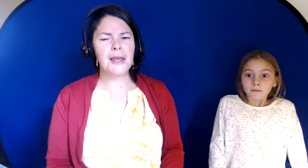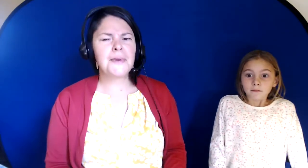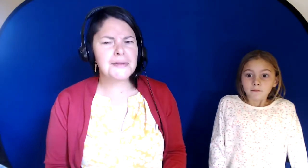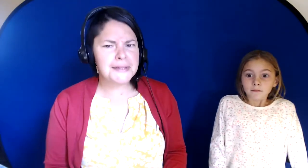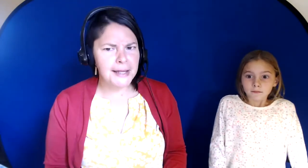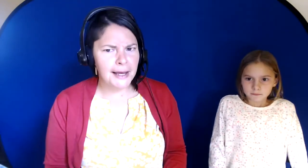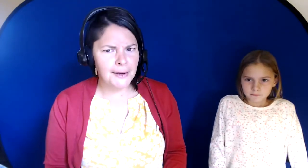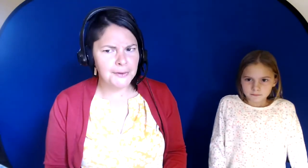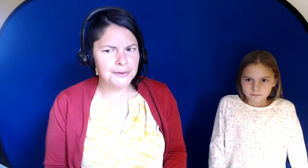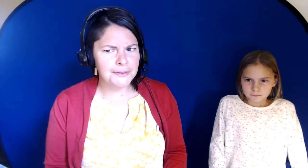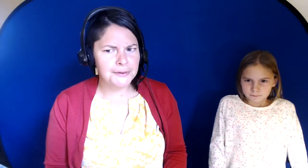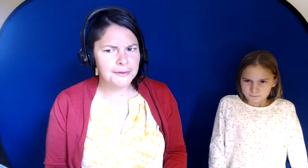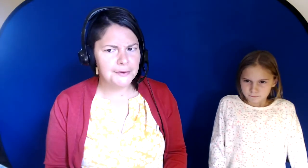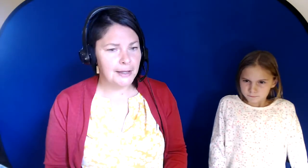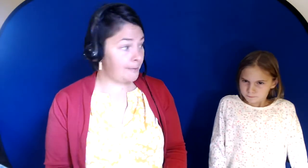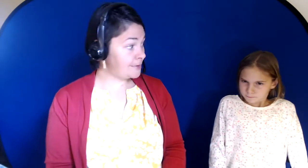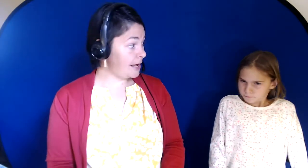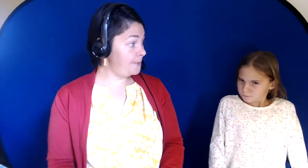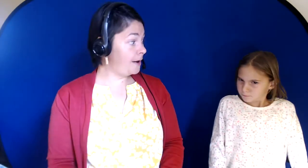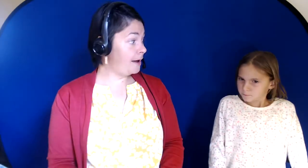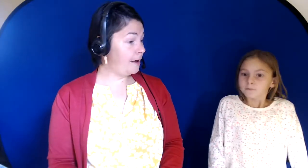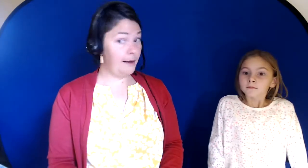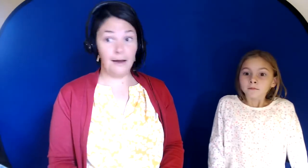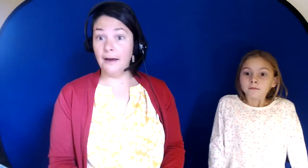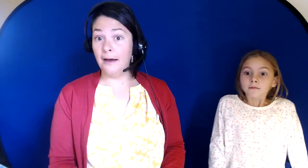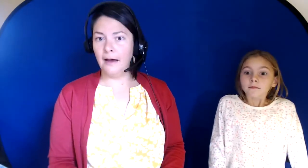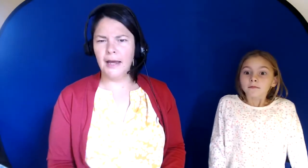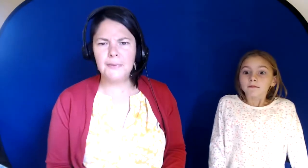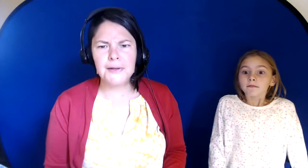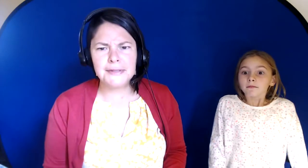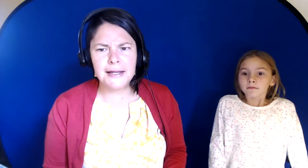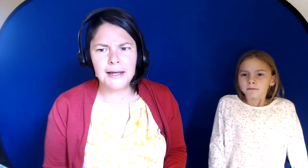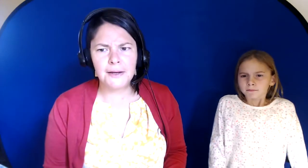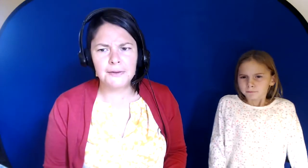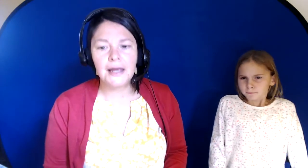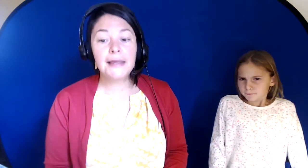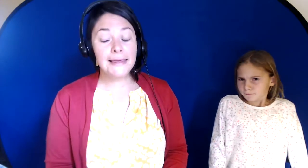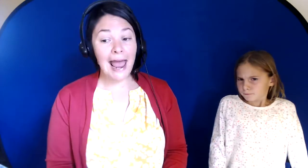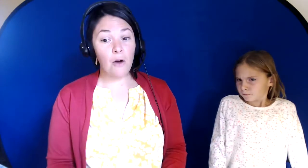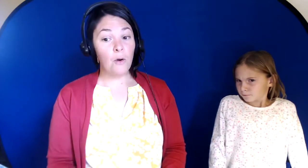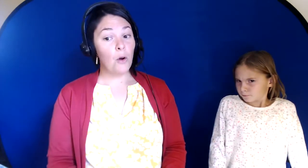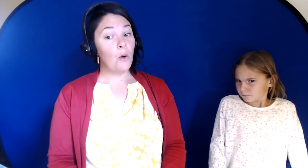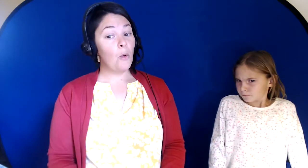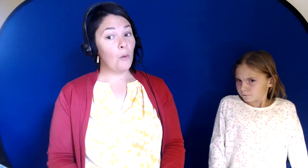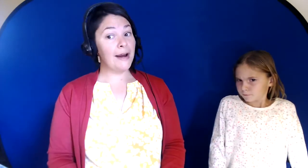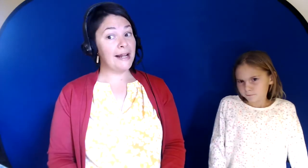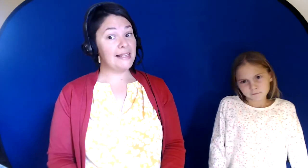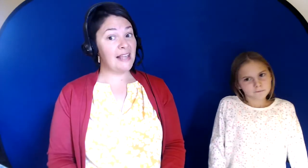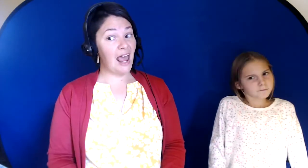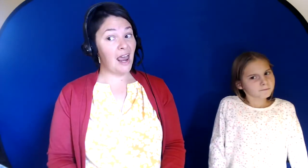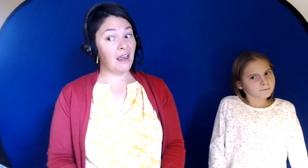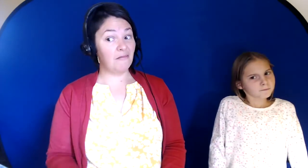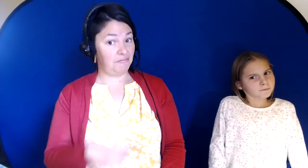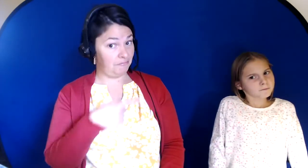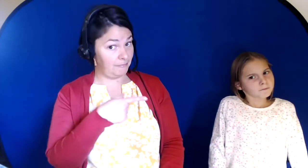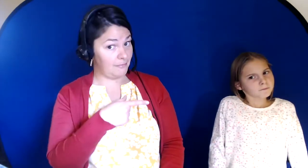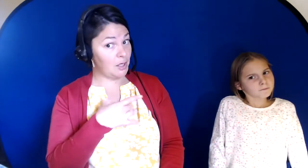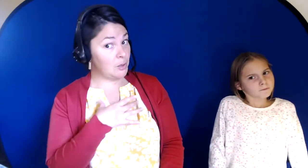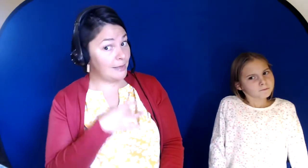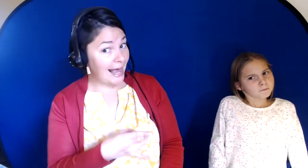eyebrows down. Eyebrows up, eyebrows down. Now, we're going to say, you like